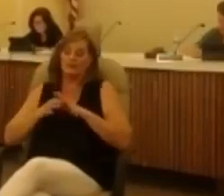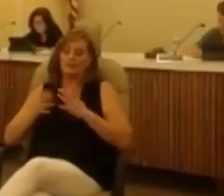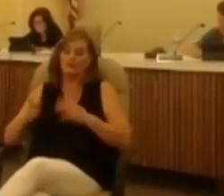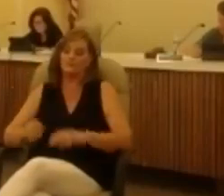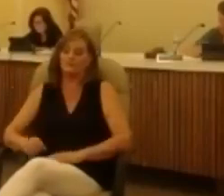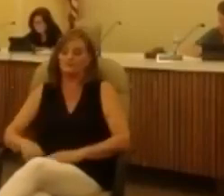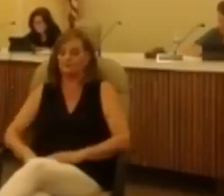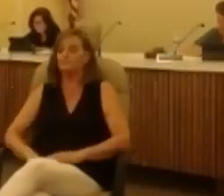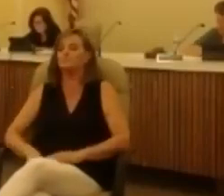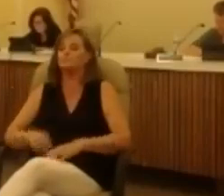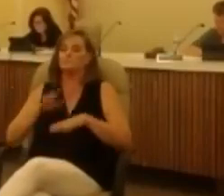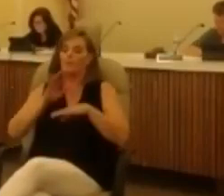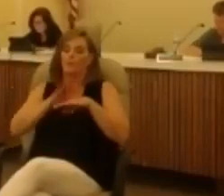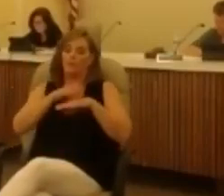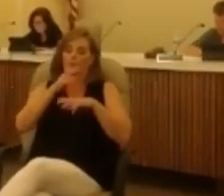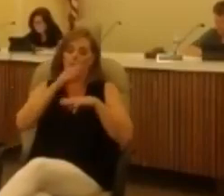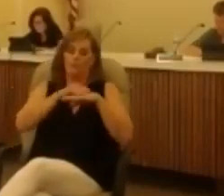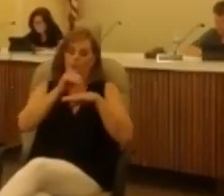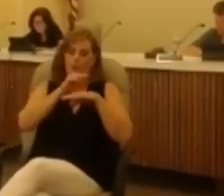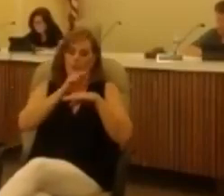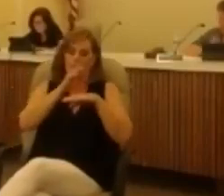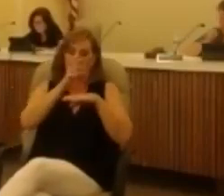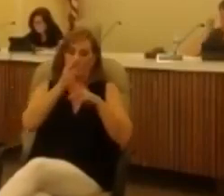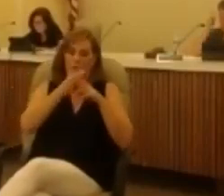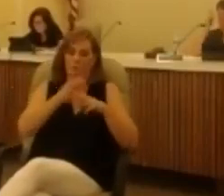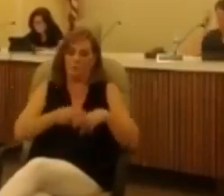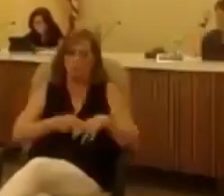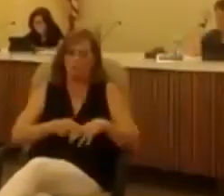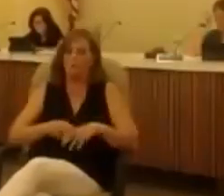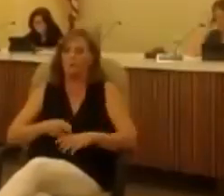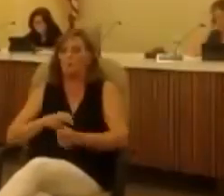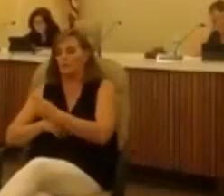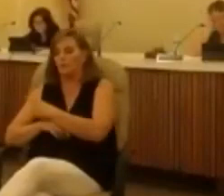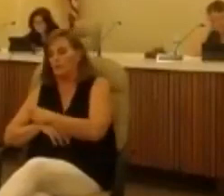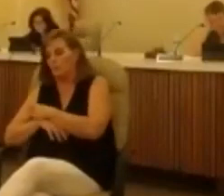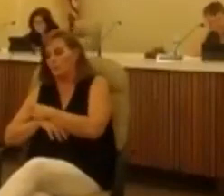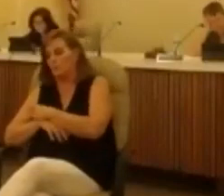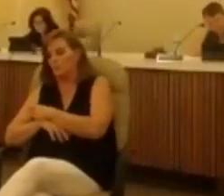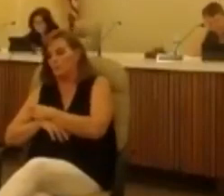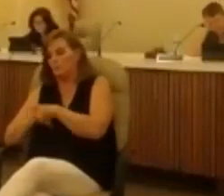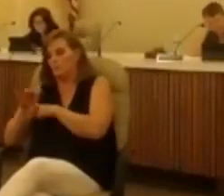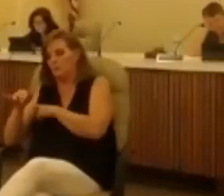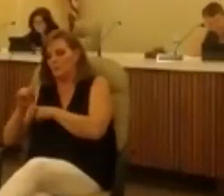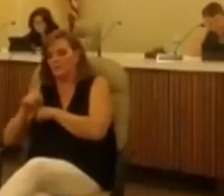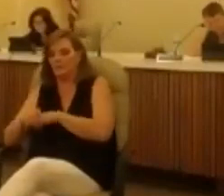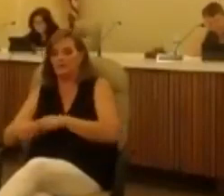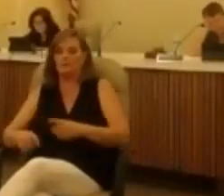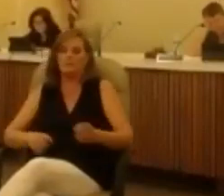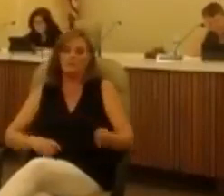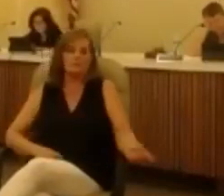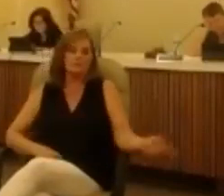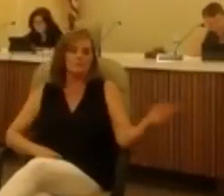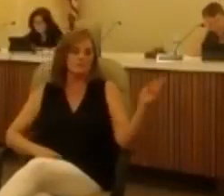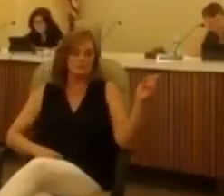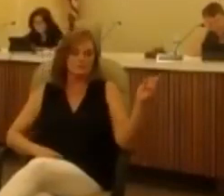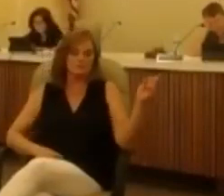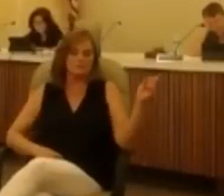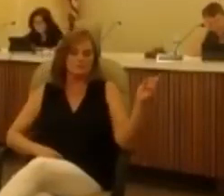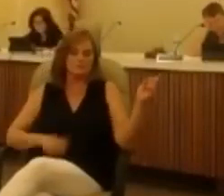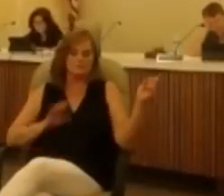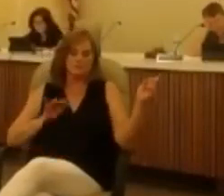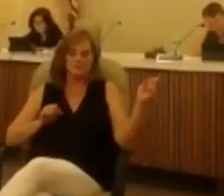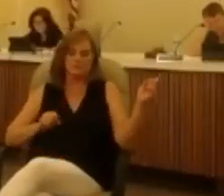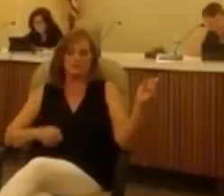Hearing none, please call the roll. Councilmember Barley, Aye. Councilmember Stafford,